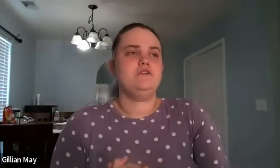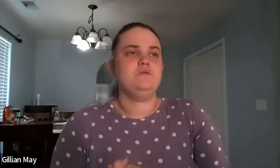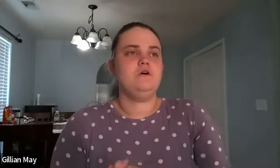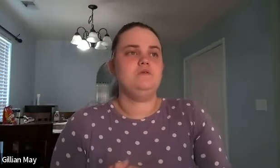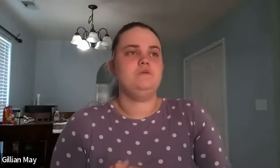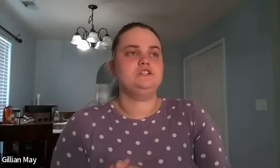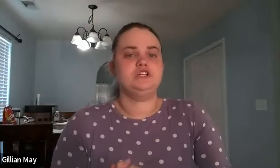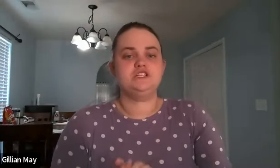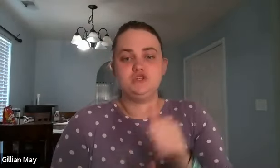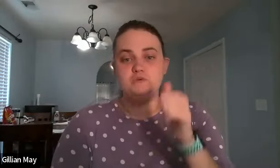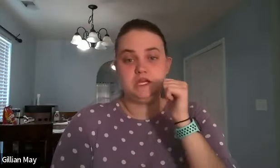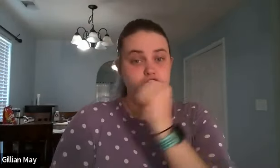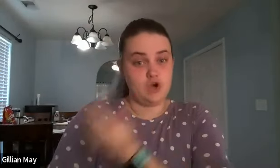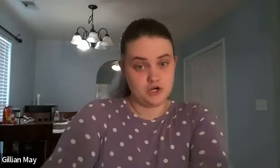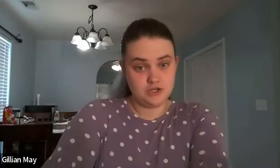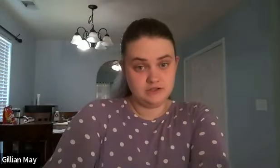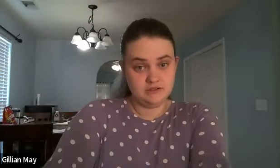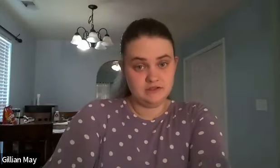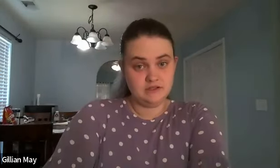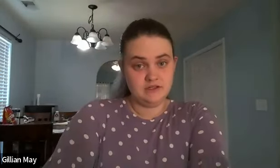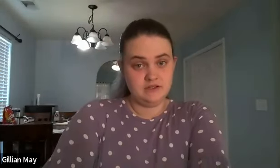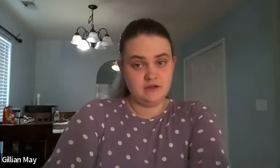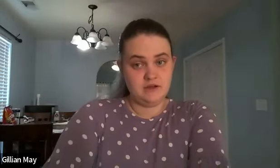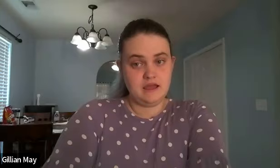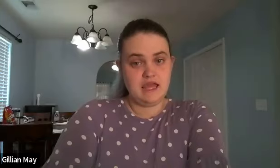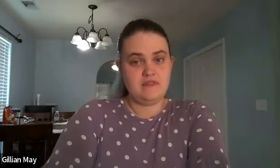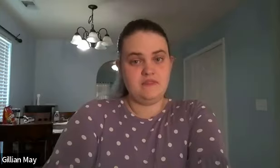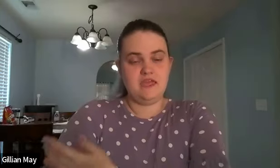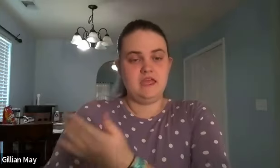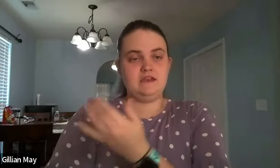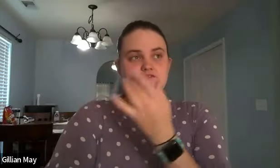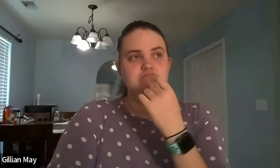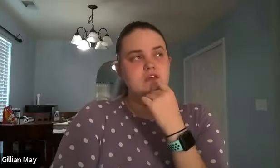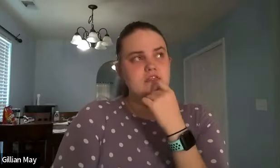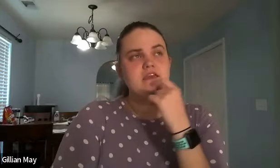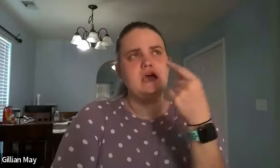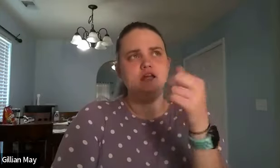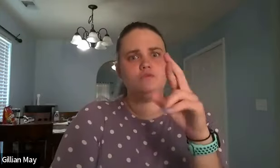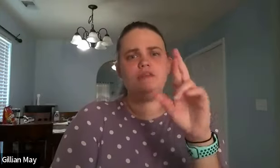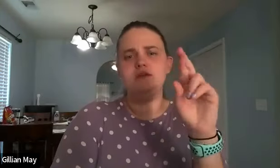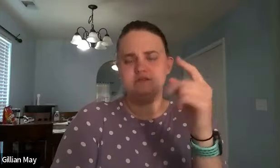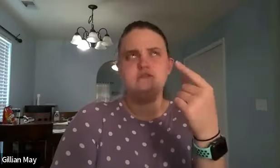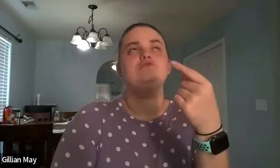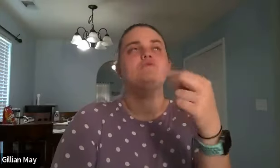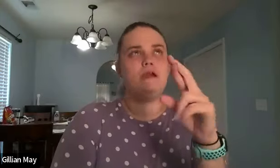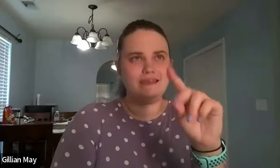Another one was just doing daughter. And then I think it was grand,